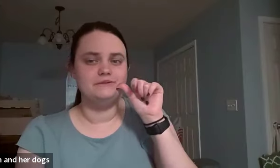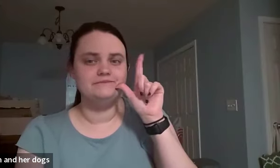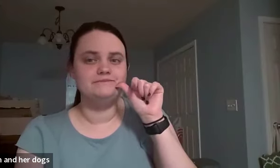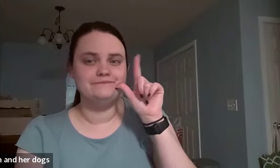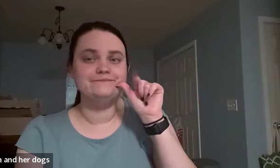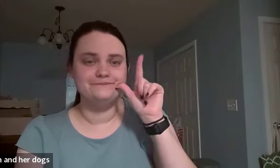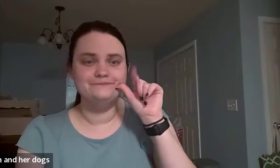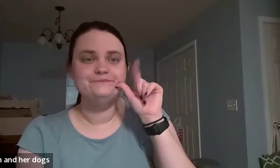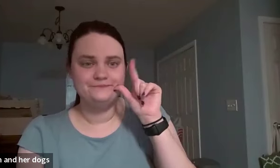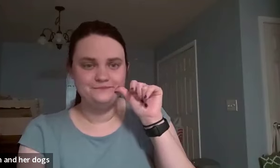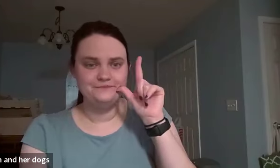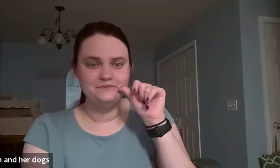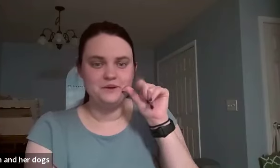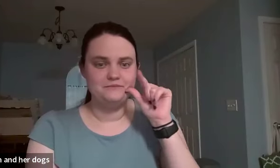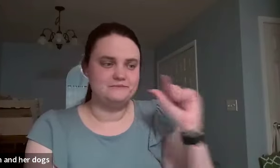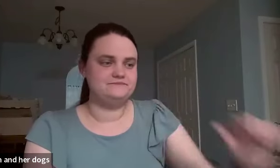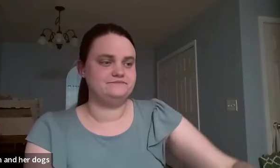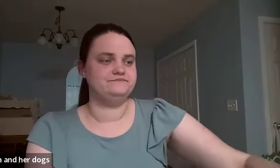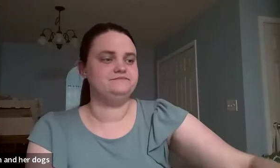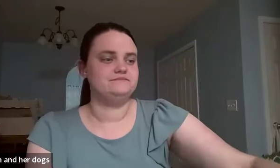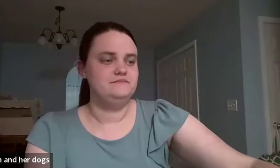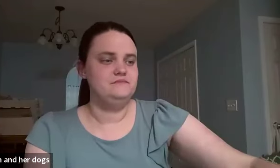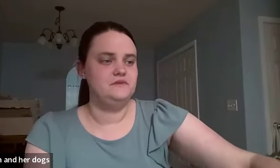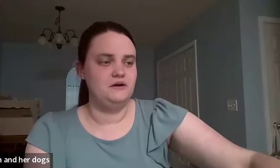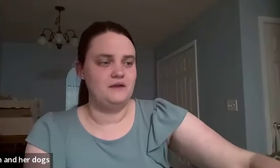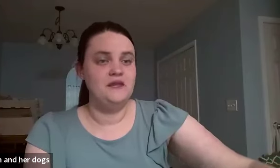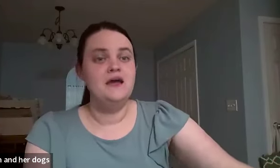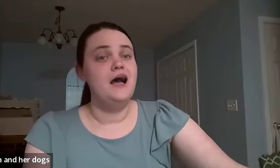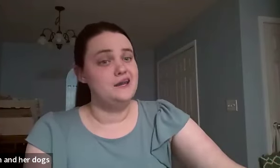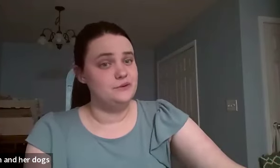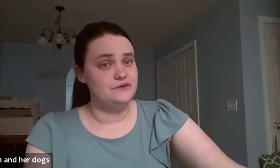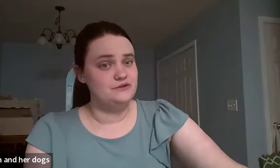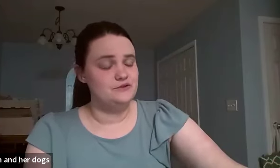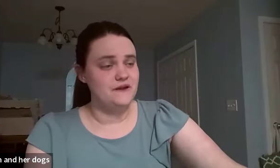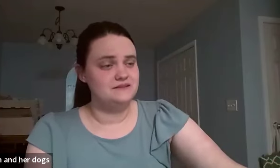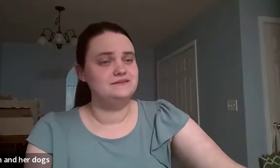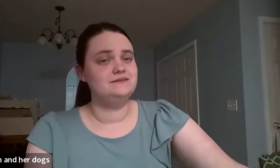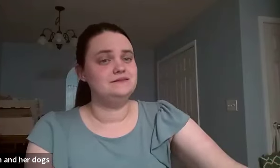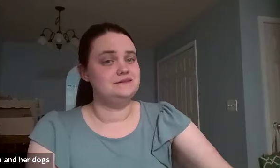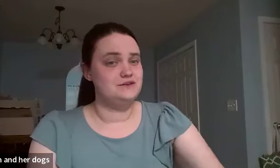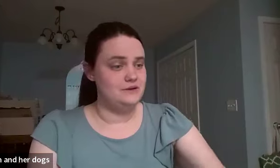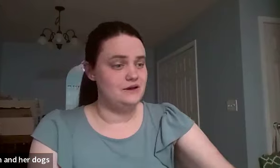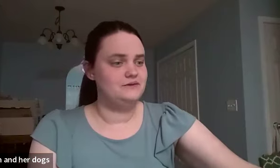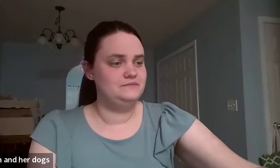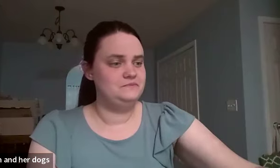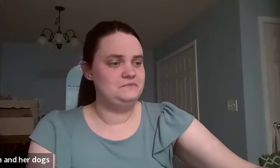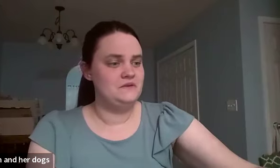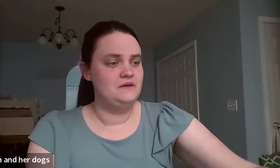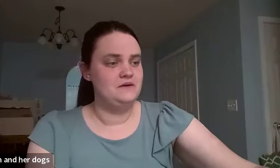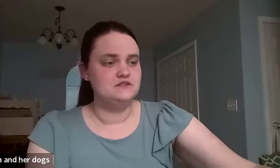Lemon. Lemon. Okay. I know we went through those fast. Let's go back. So